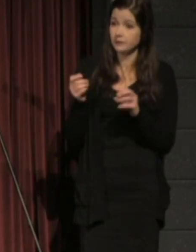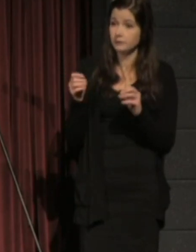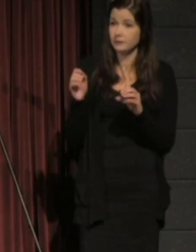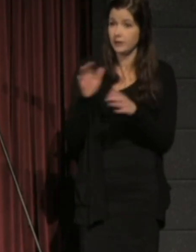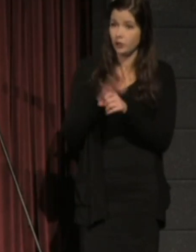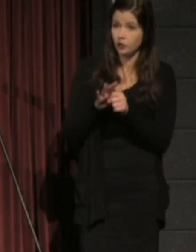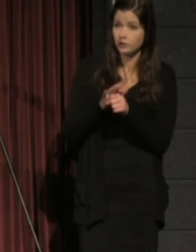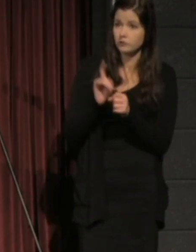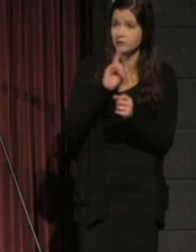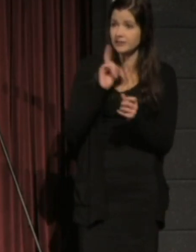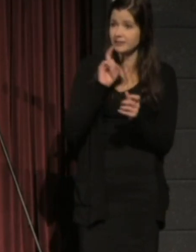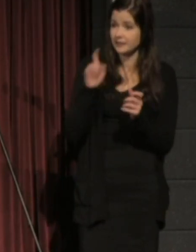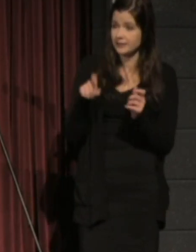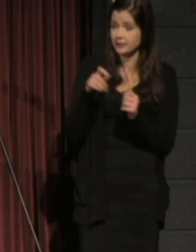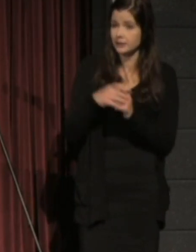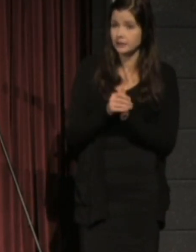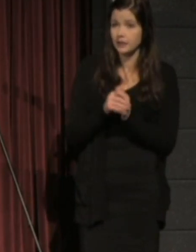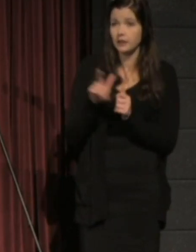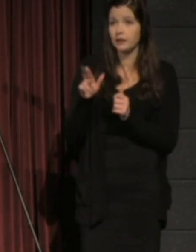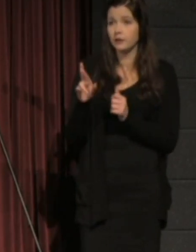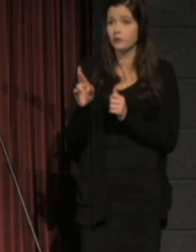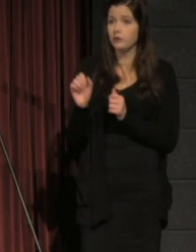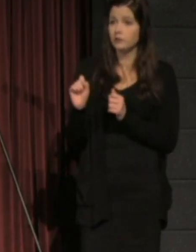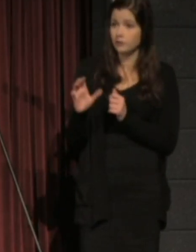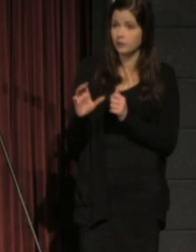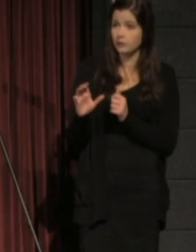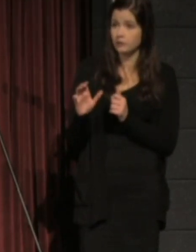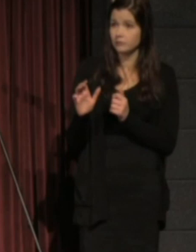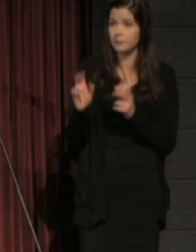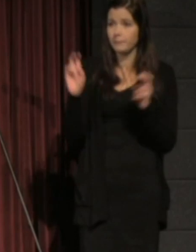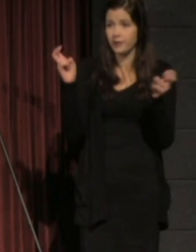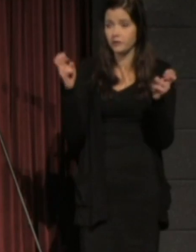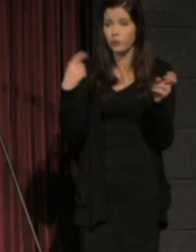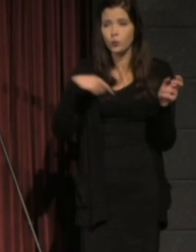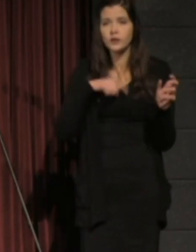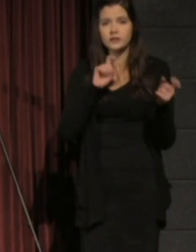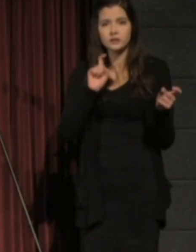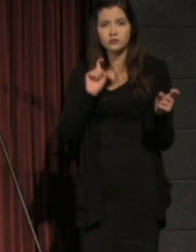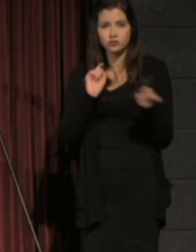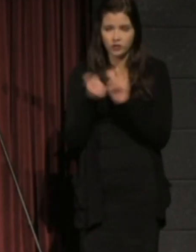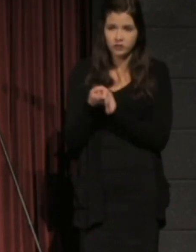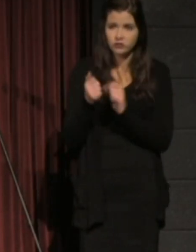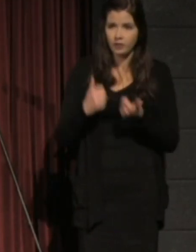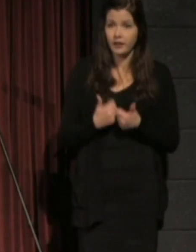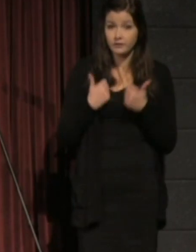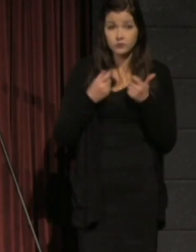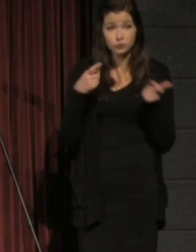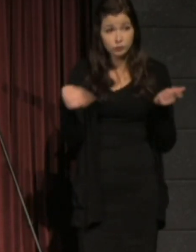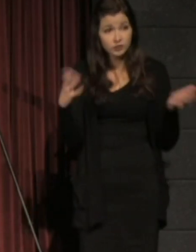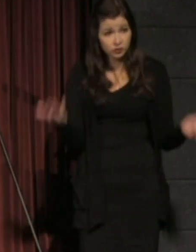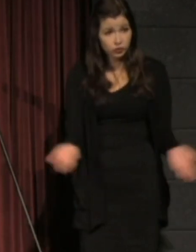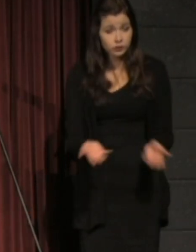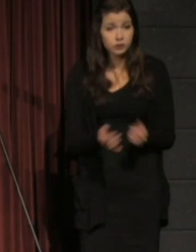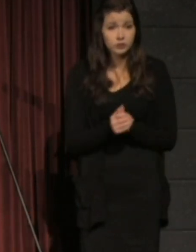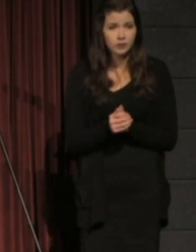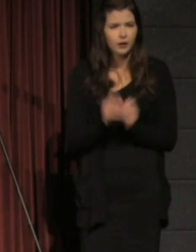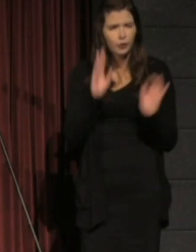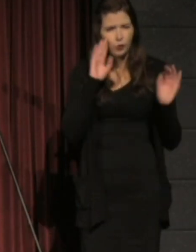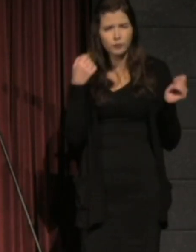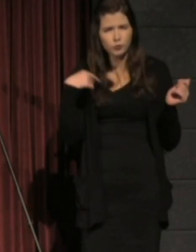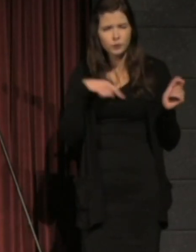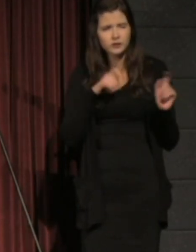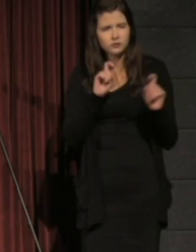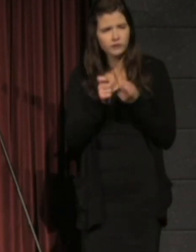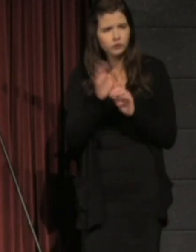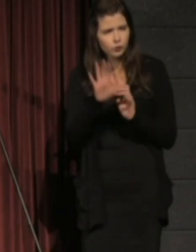need. Lake Region State College's motto is, "We change lives." And as you spent time here, I hope that we changed